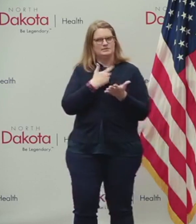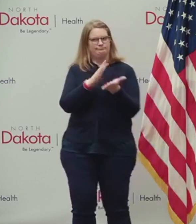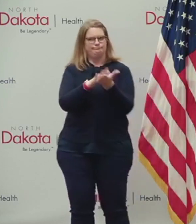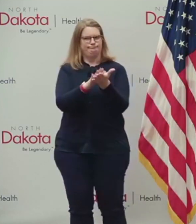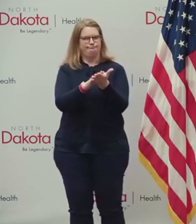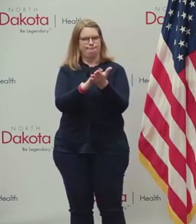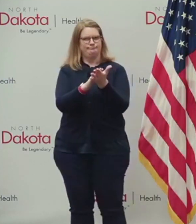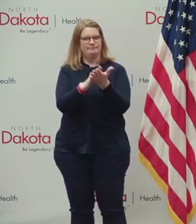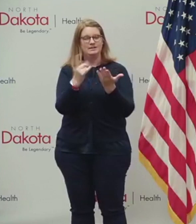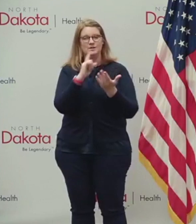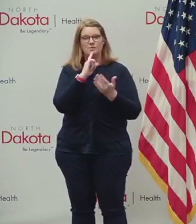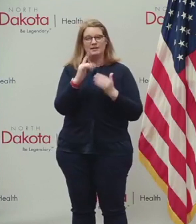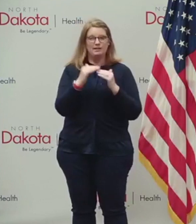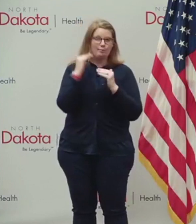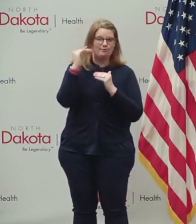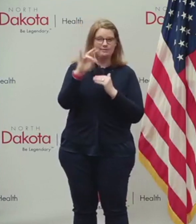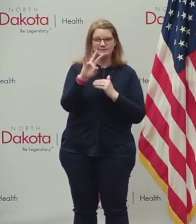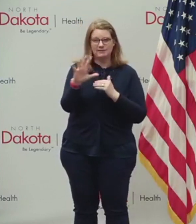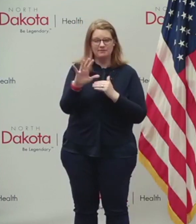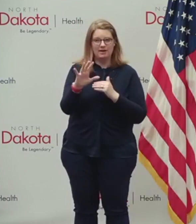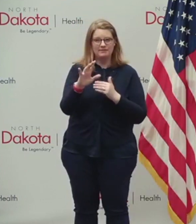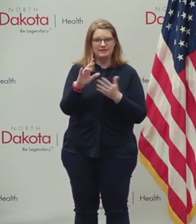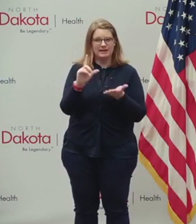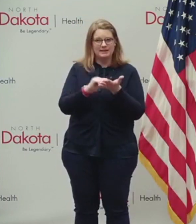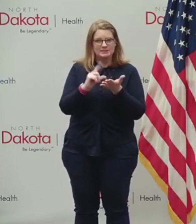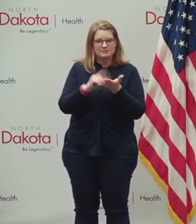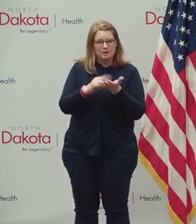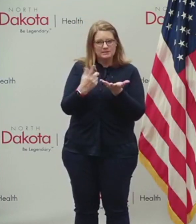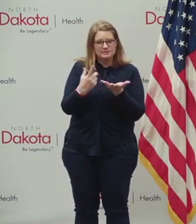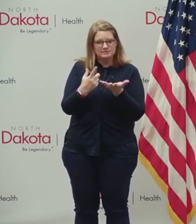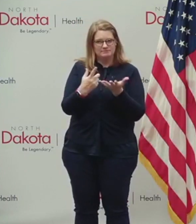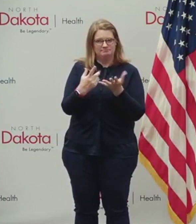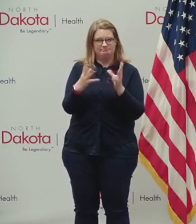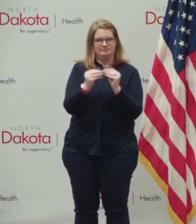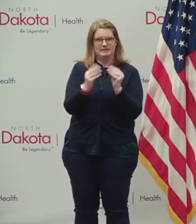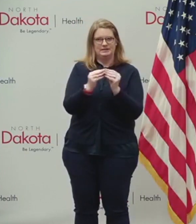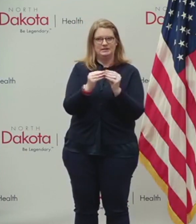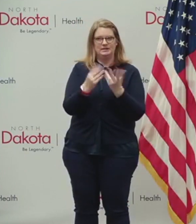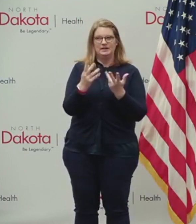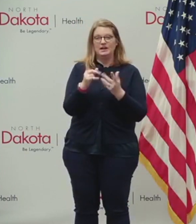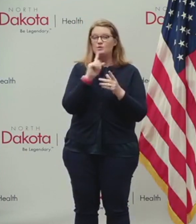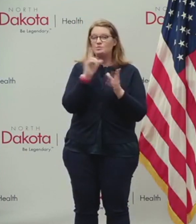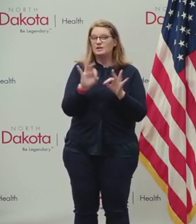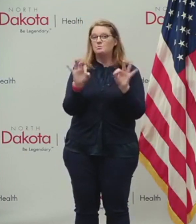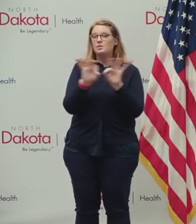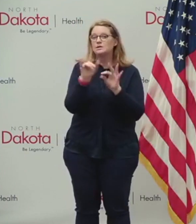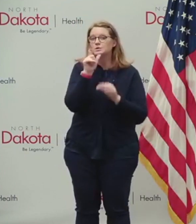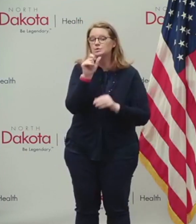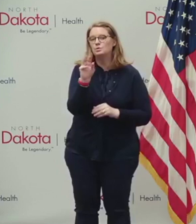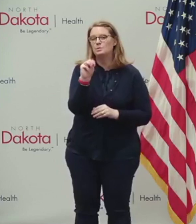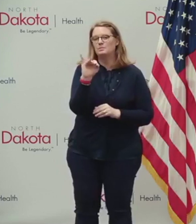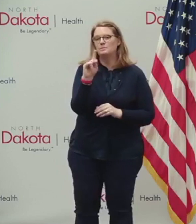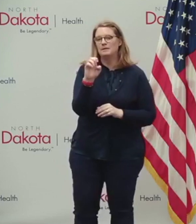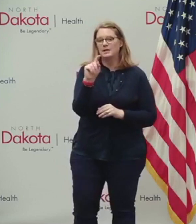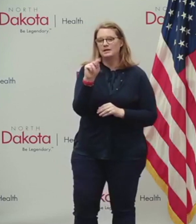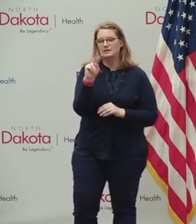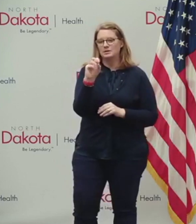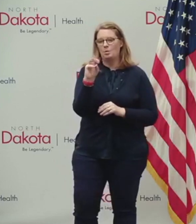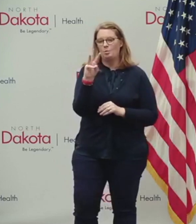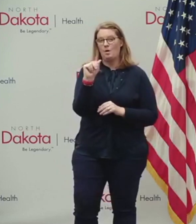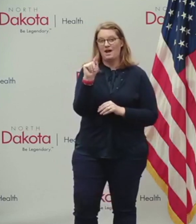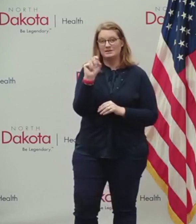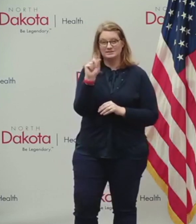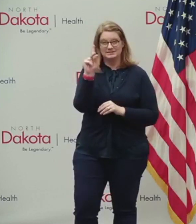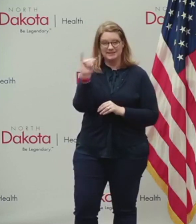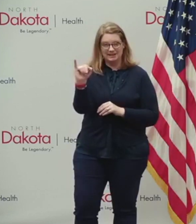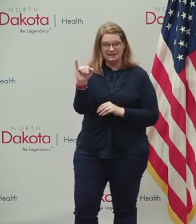over 75 of these press briefings, and key to every one of them has been Mike Nowatzki. He's not here today because it's his birthday, but he's